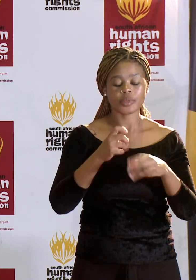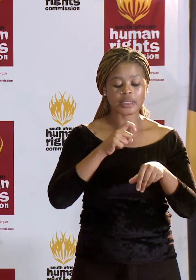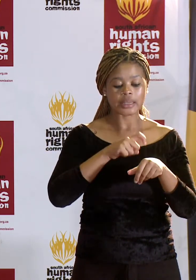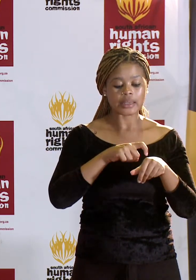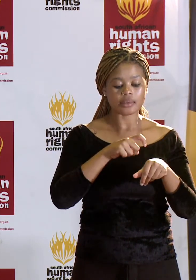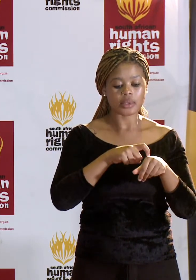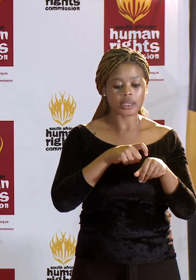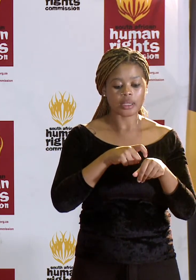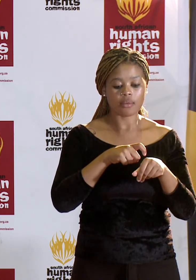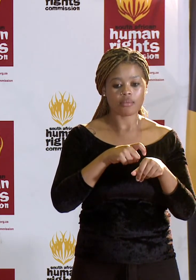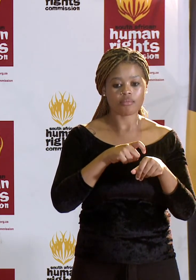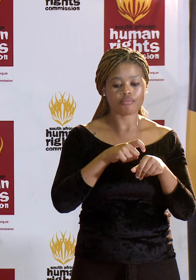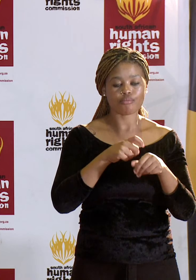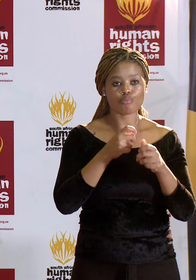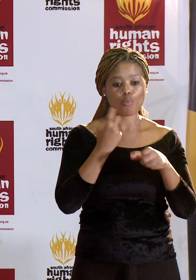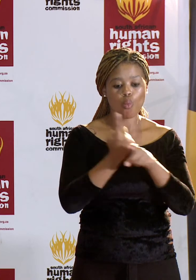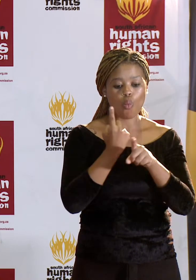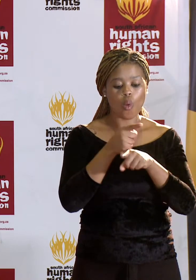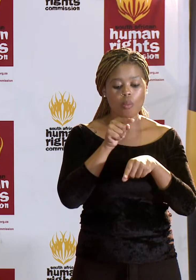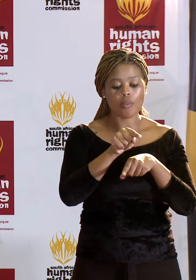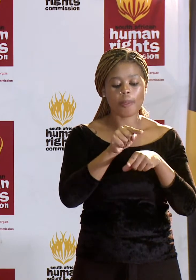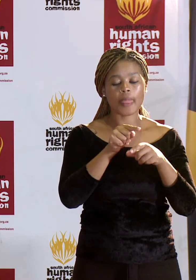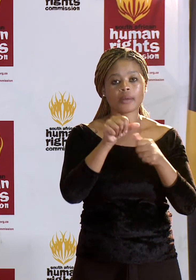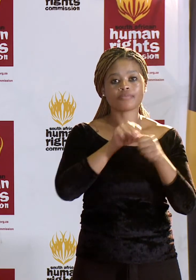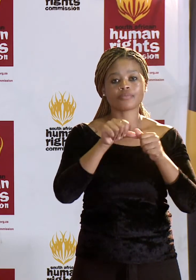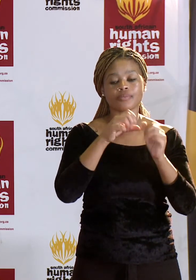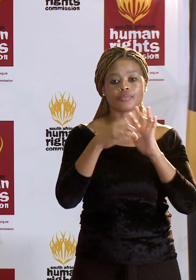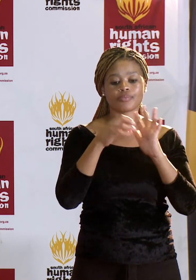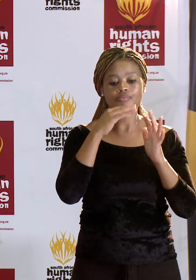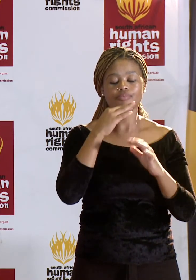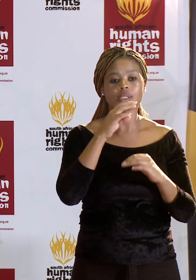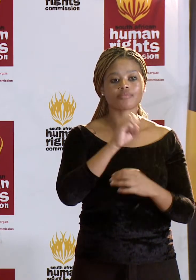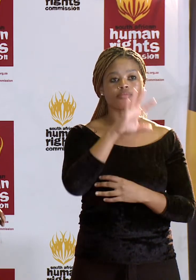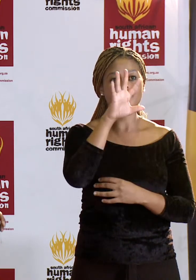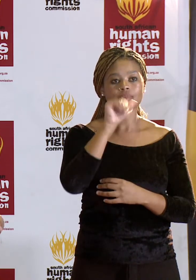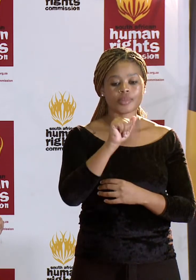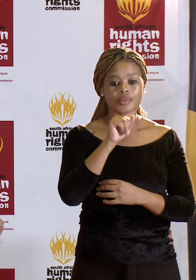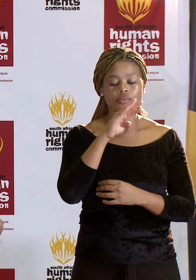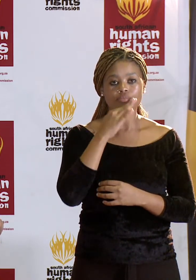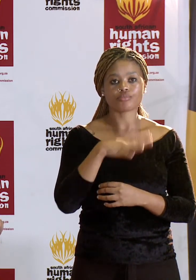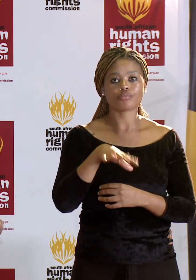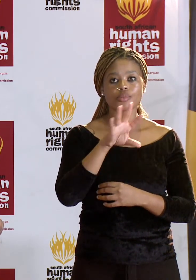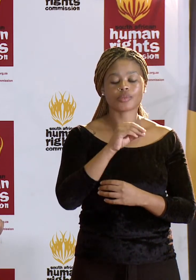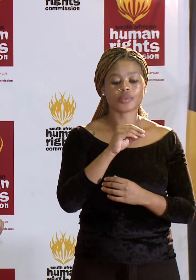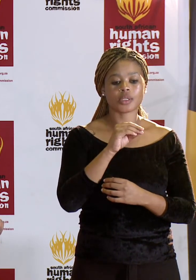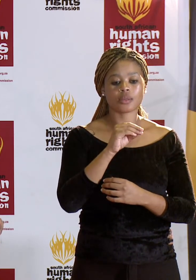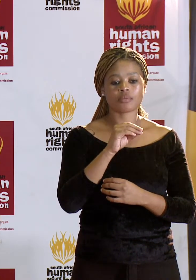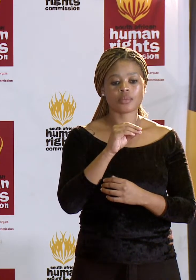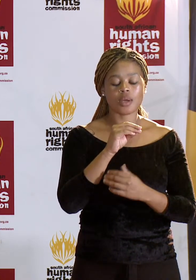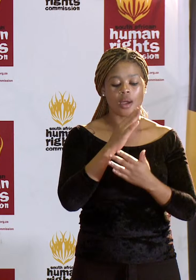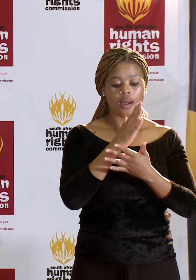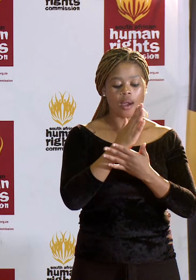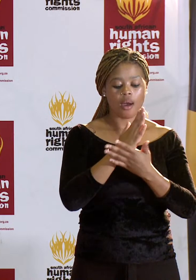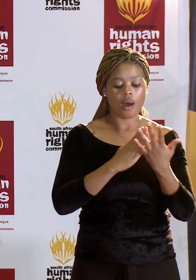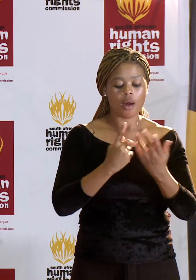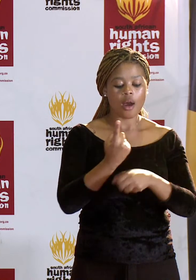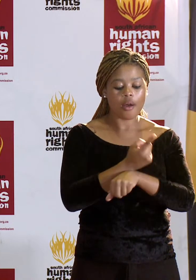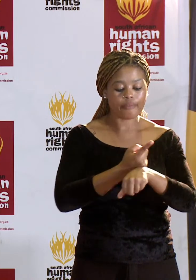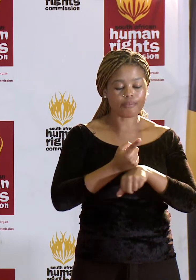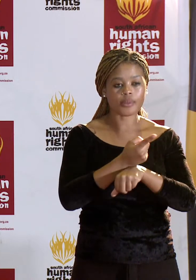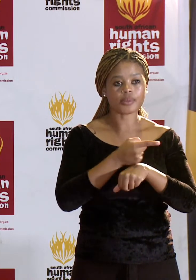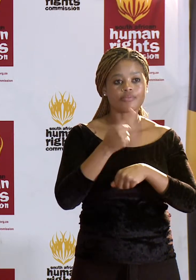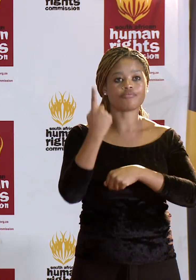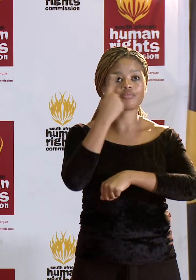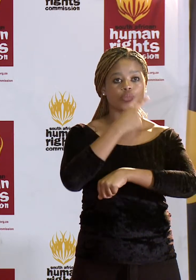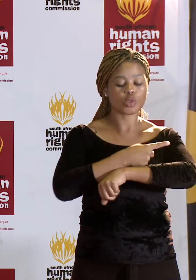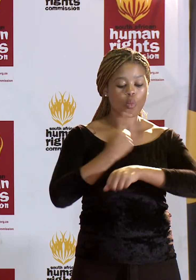spent on social media. So in South Africa, the average person spends 3.5 hours a day on